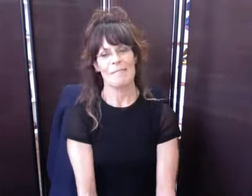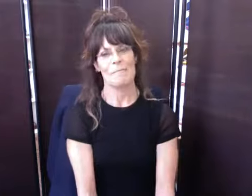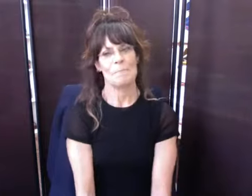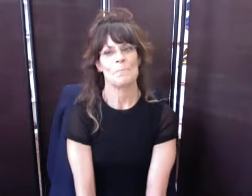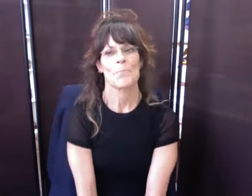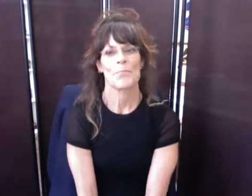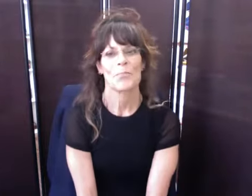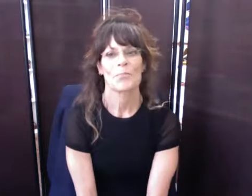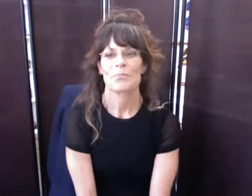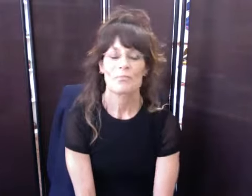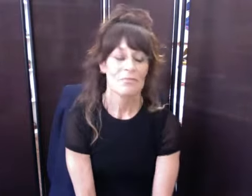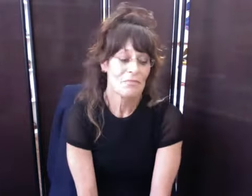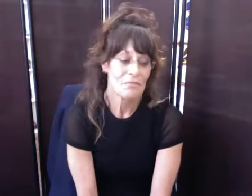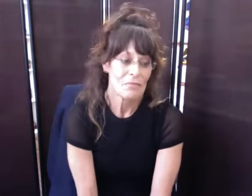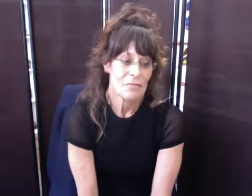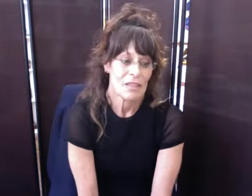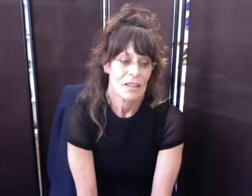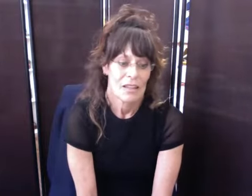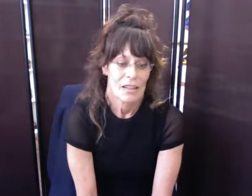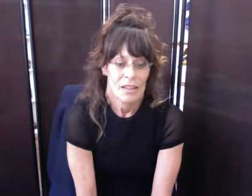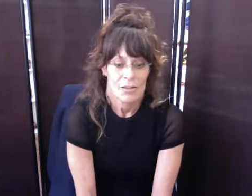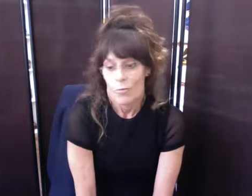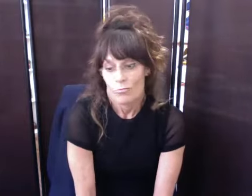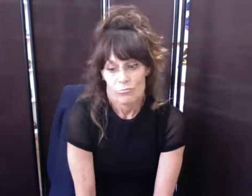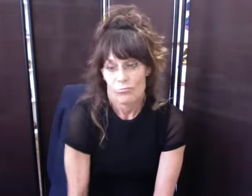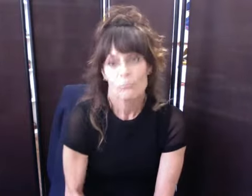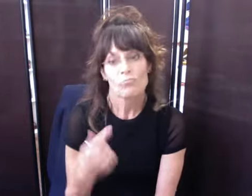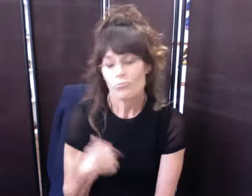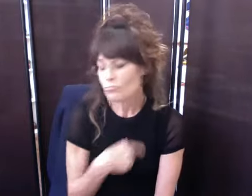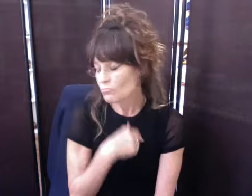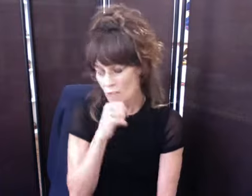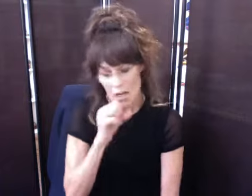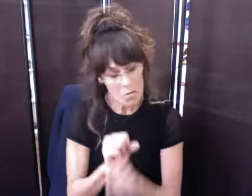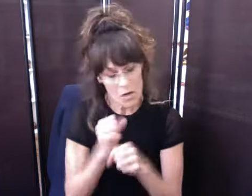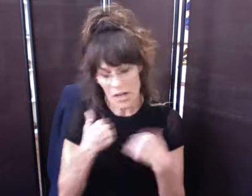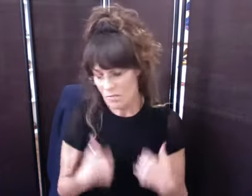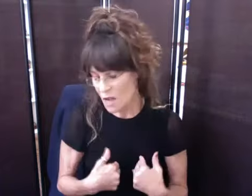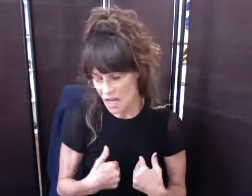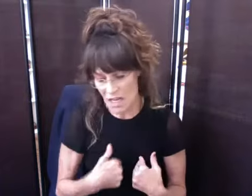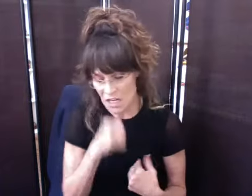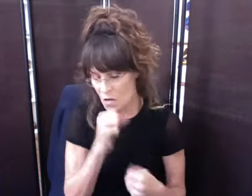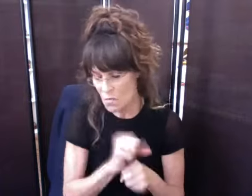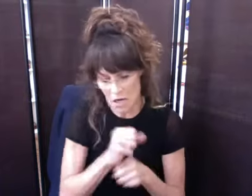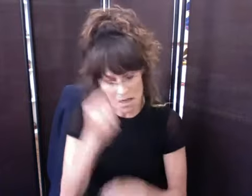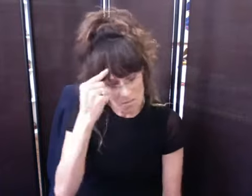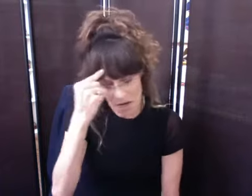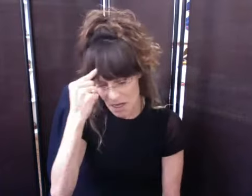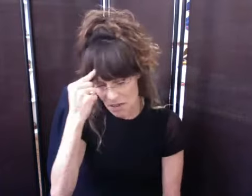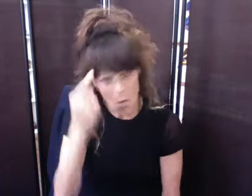And so he said, I'm looking at him, I'm going, so we don't work on the body? He's like, no. We don't work on the mind? No. I said, well, what do we do in AA? He said, we only